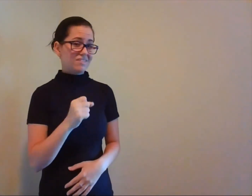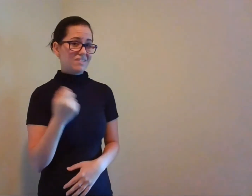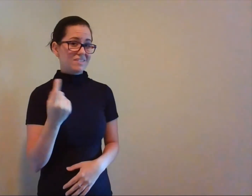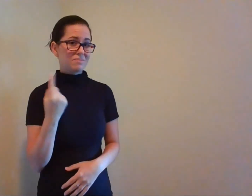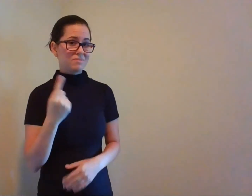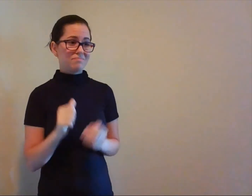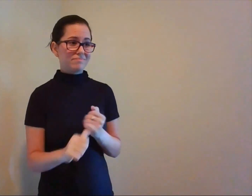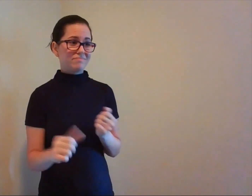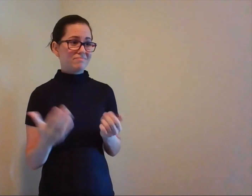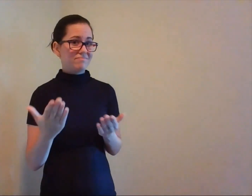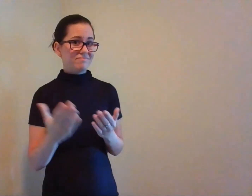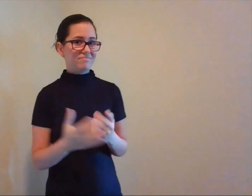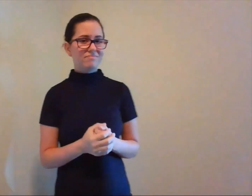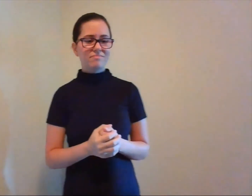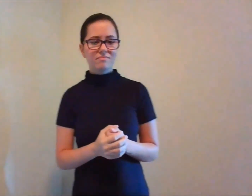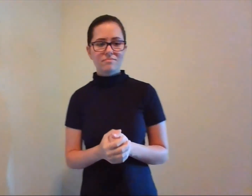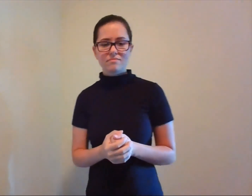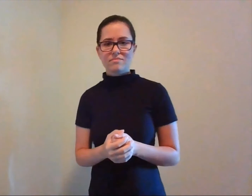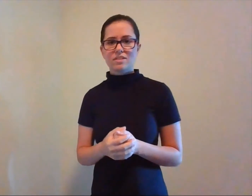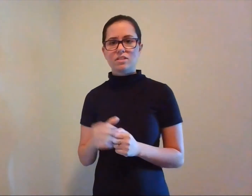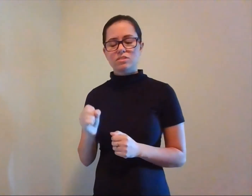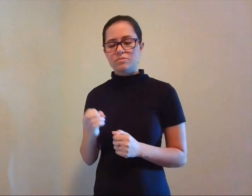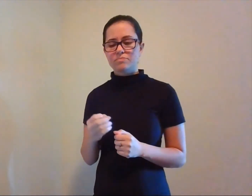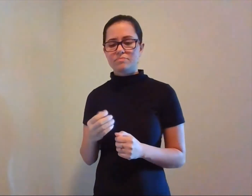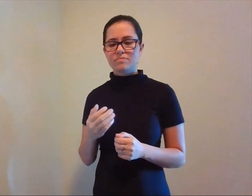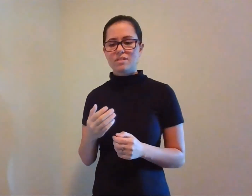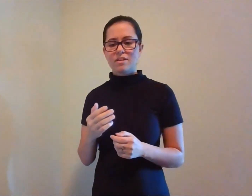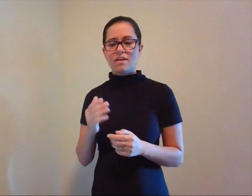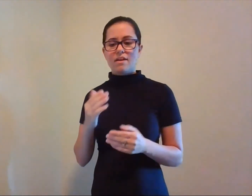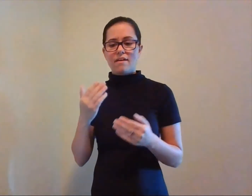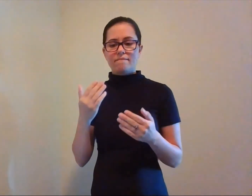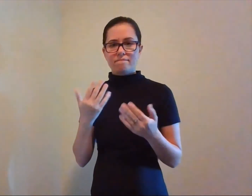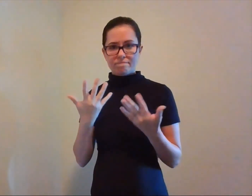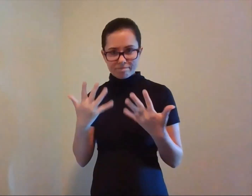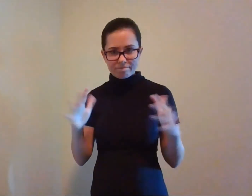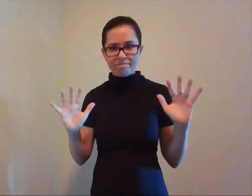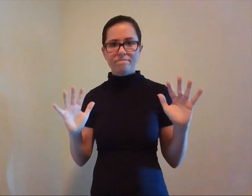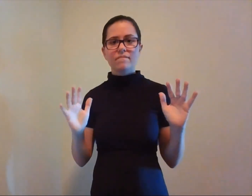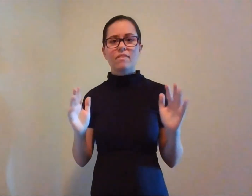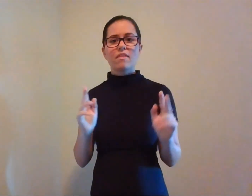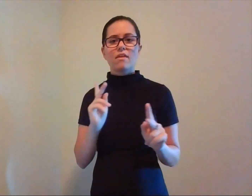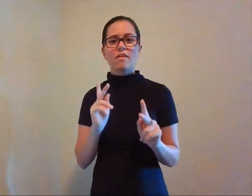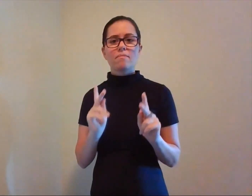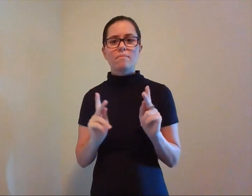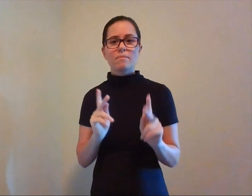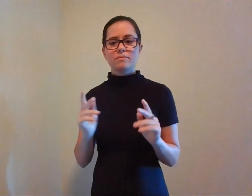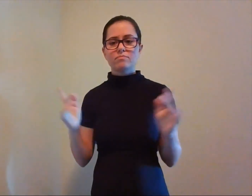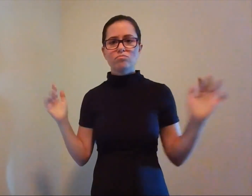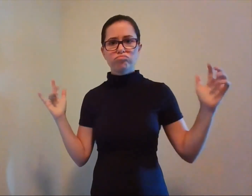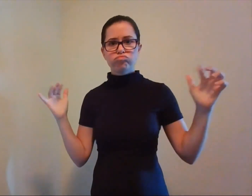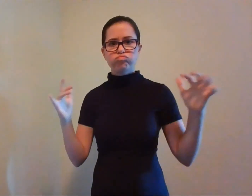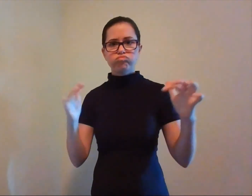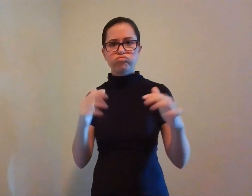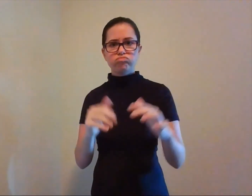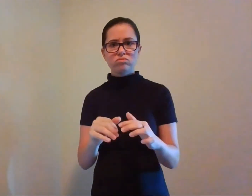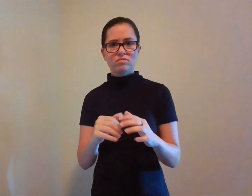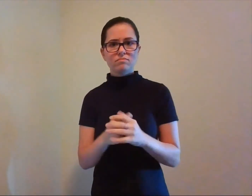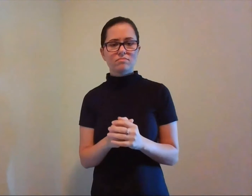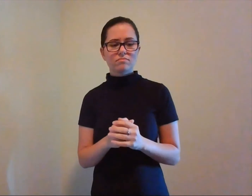showing up and starting to get into the pool, and because Jesse and I were seated right next to the corner of the pool, we became the pool police. Oh no! So I